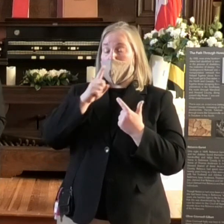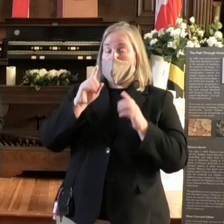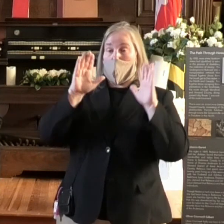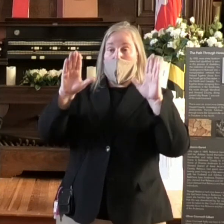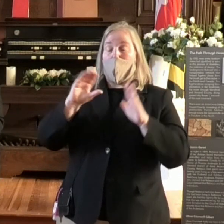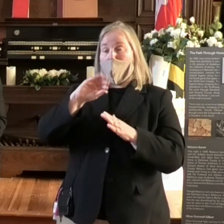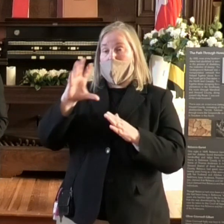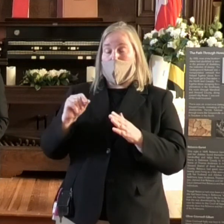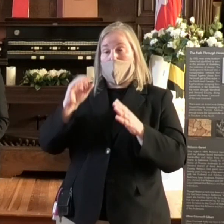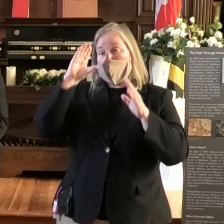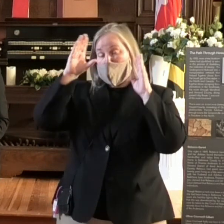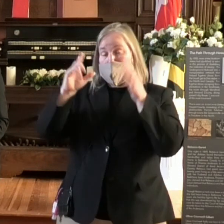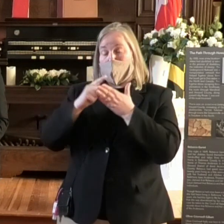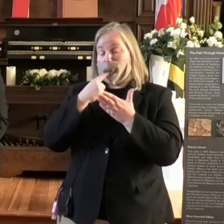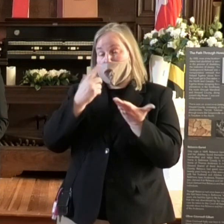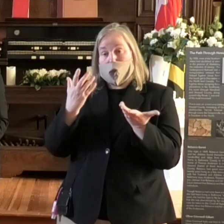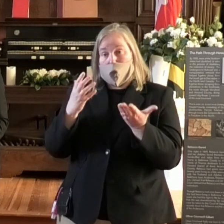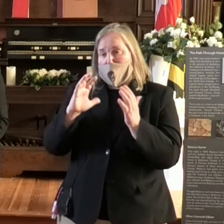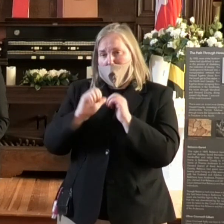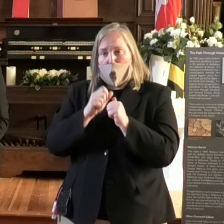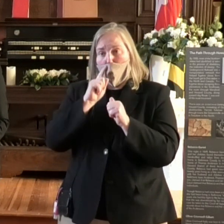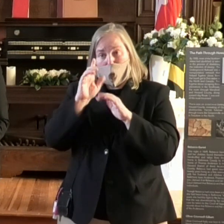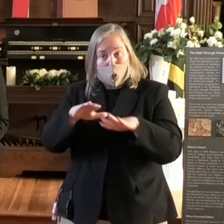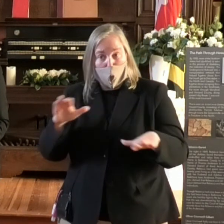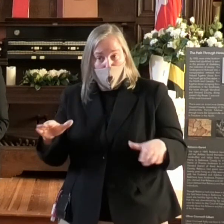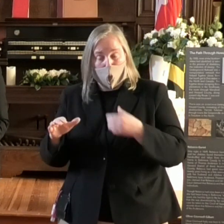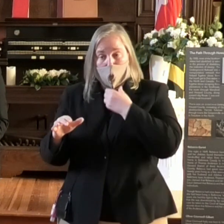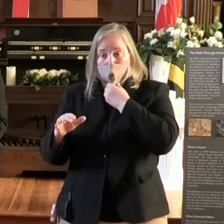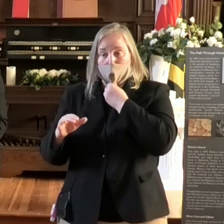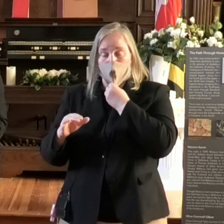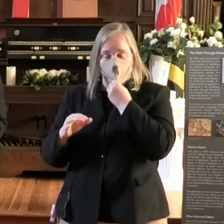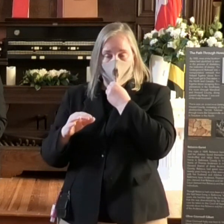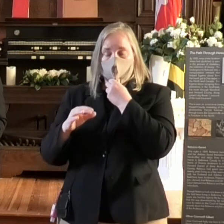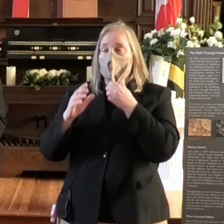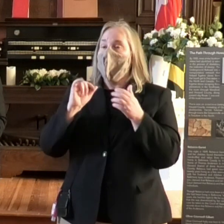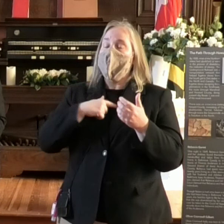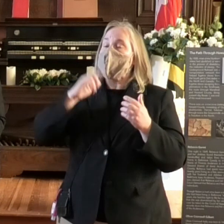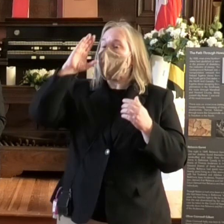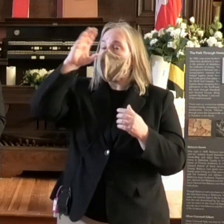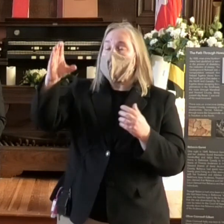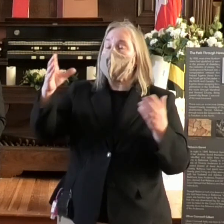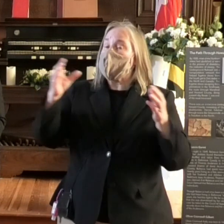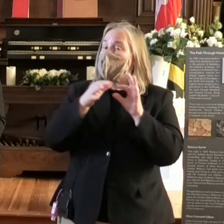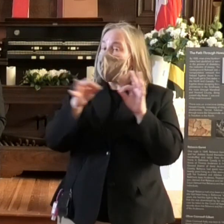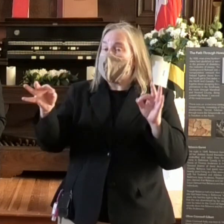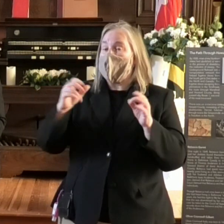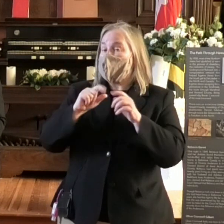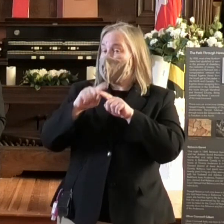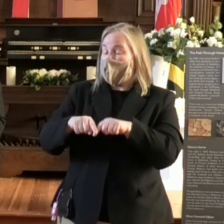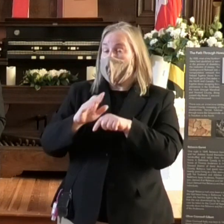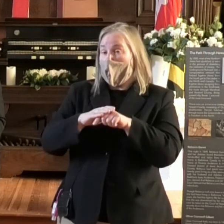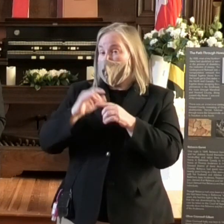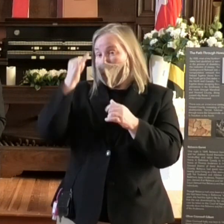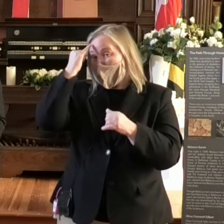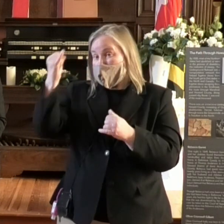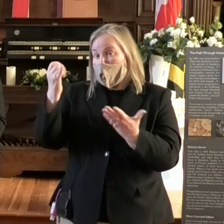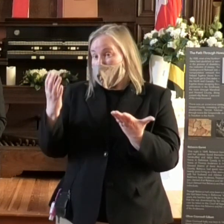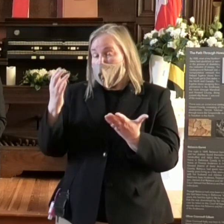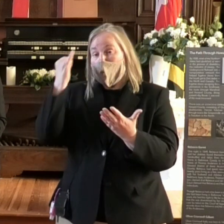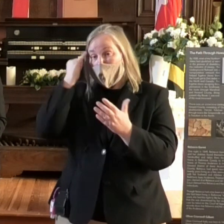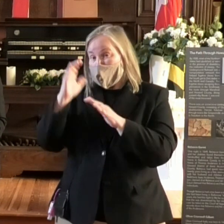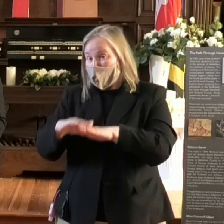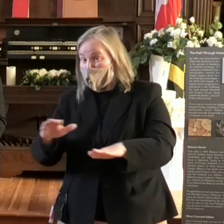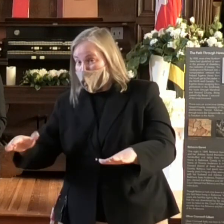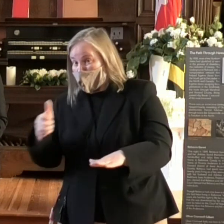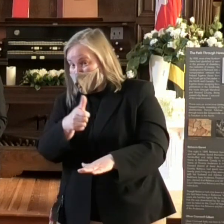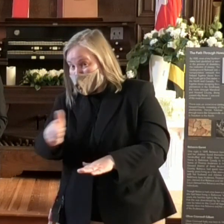greeting that says, "How are the children?" The greeting is based off the ideology that if our children are okay, then society will be as